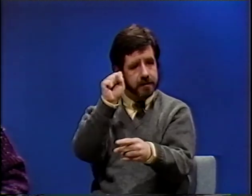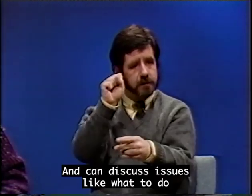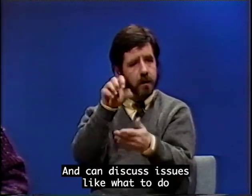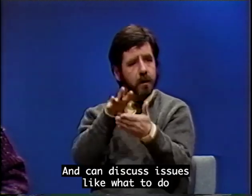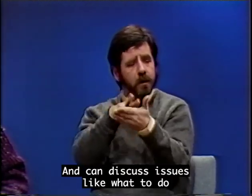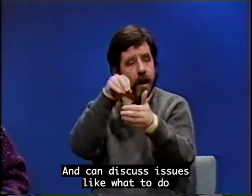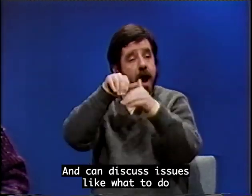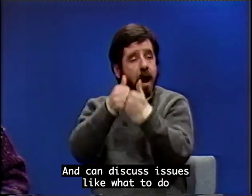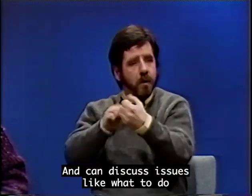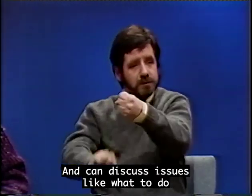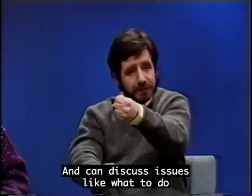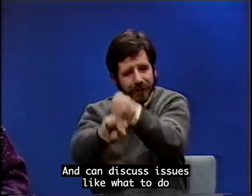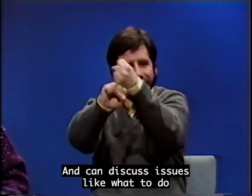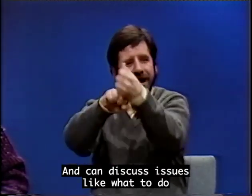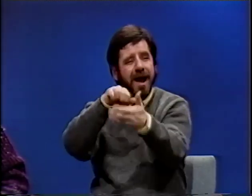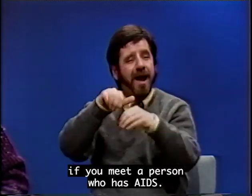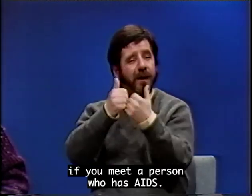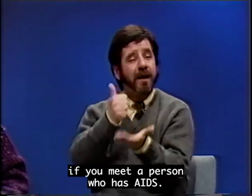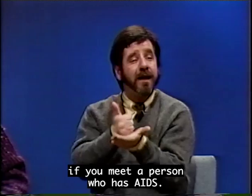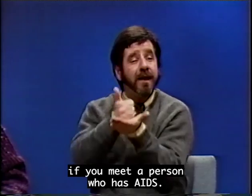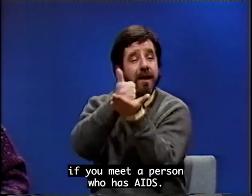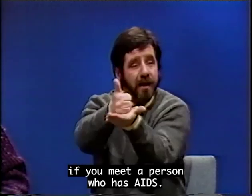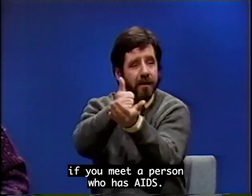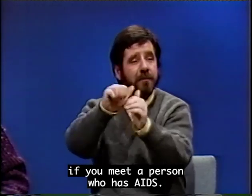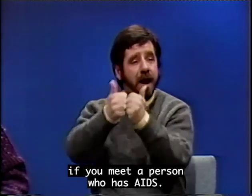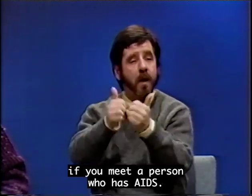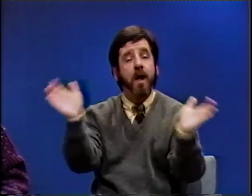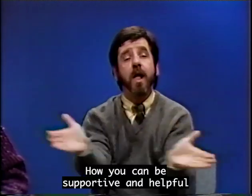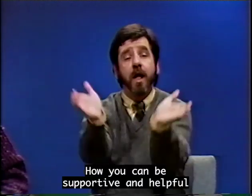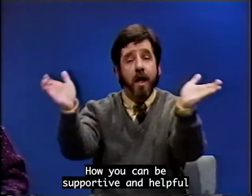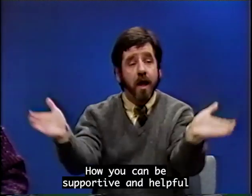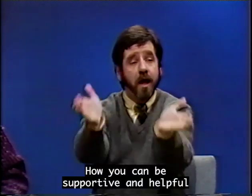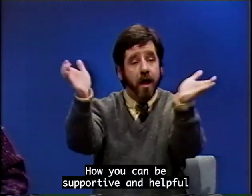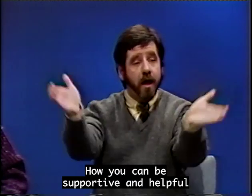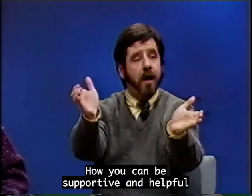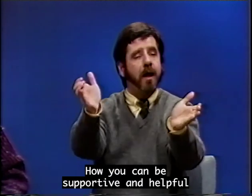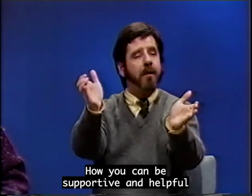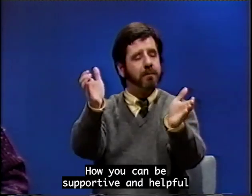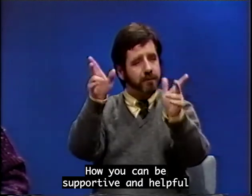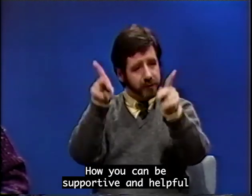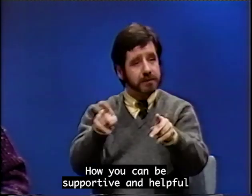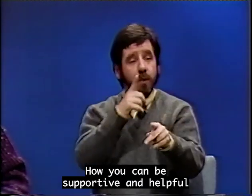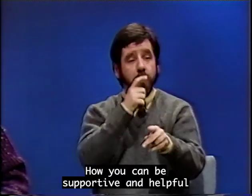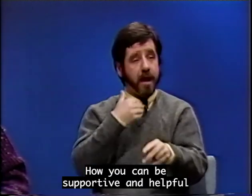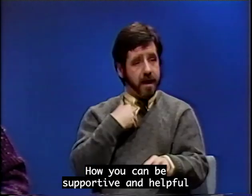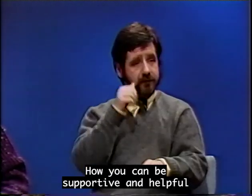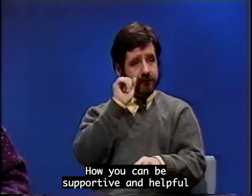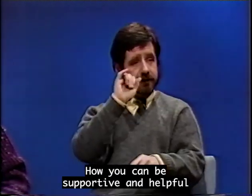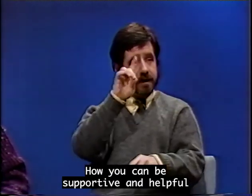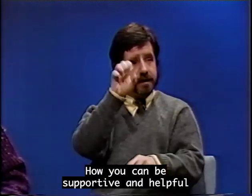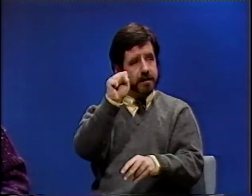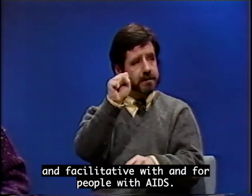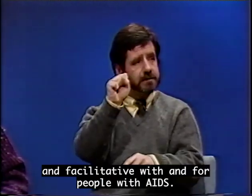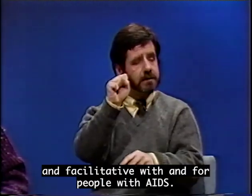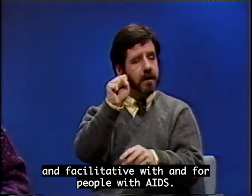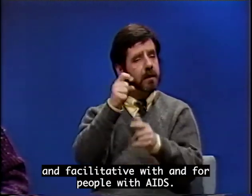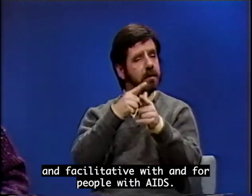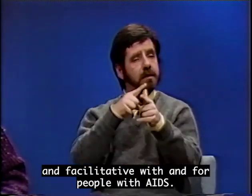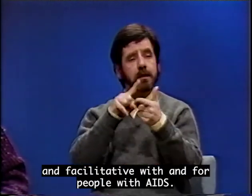and can discuss issues like what to do if you meet a person who has AIDS, how you can be supportive and helpful and